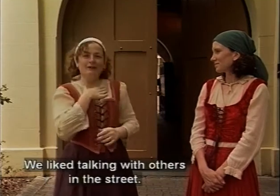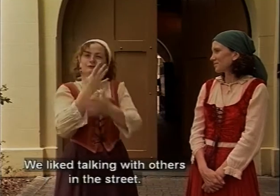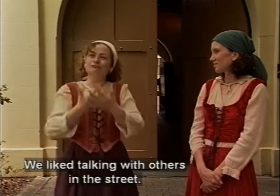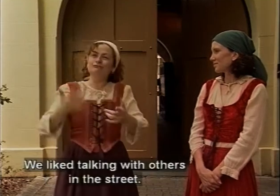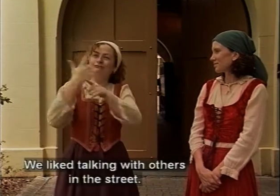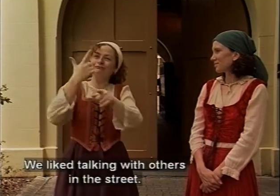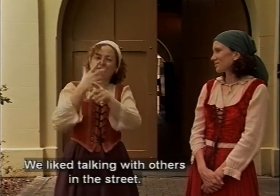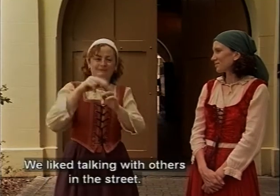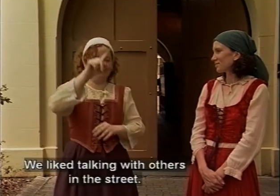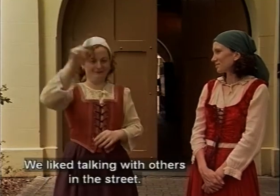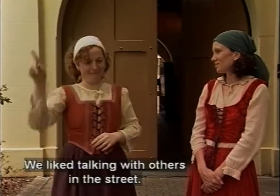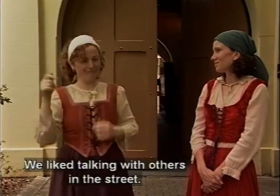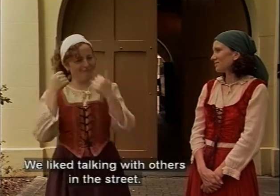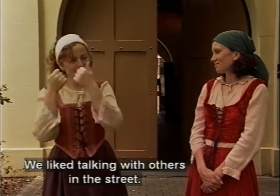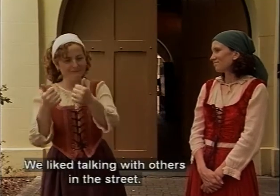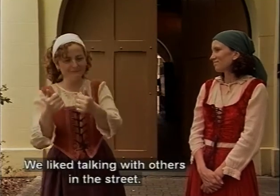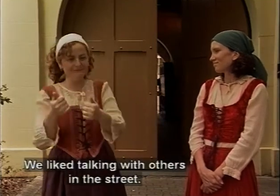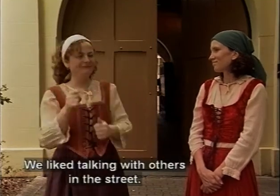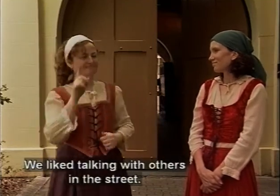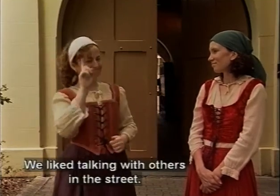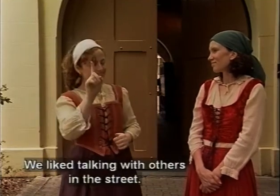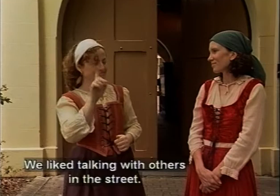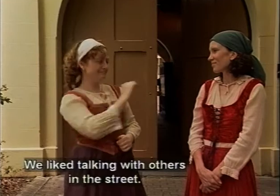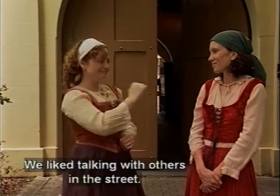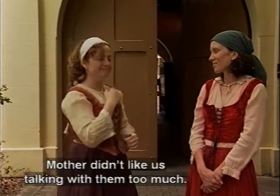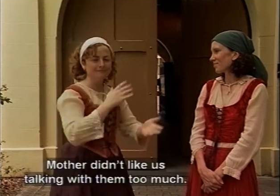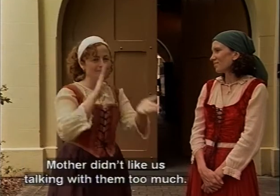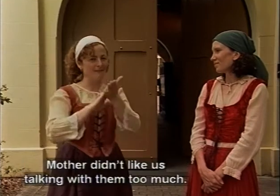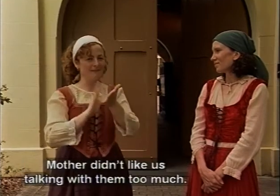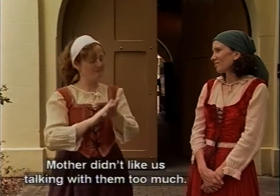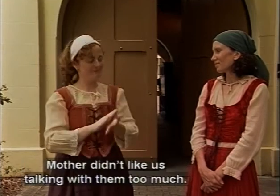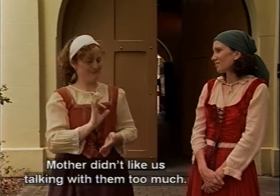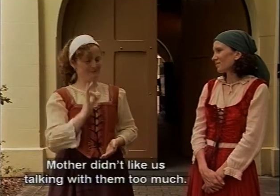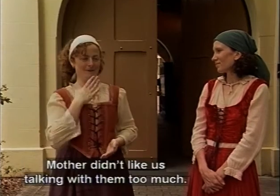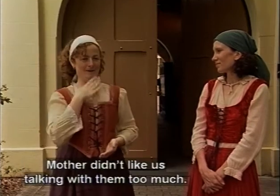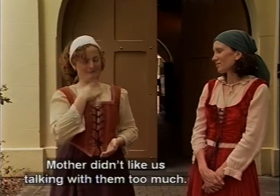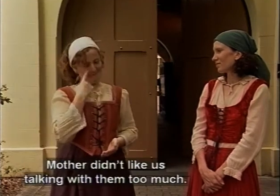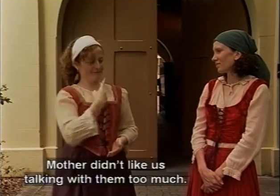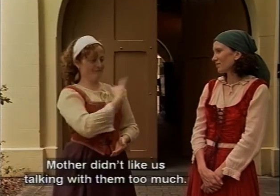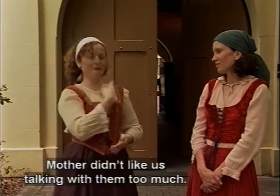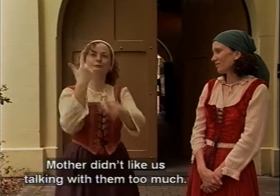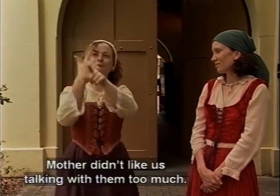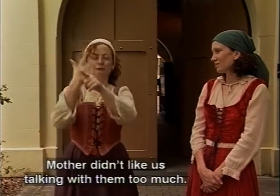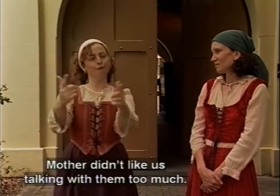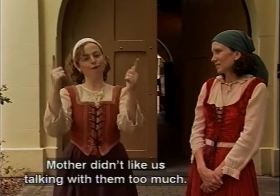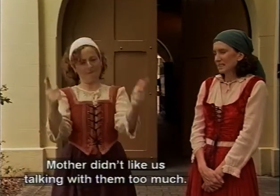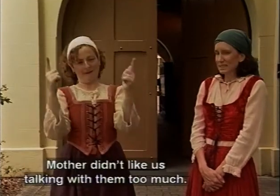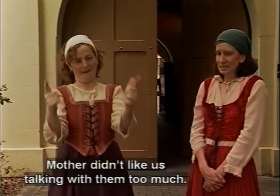We liked talking with the other people in the street. But our mother wasn't very happy about that. She didn't like to see us talking with them too